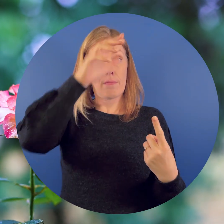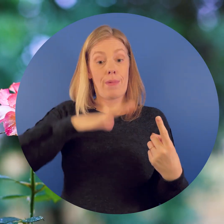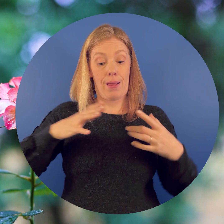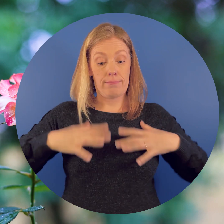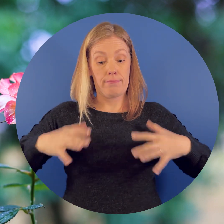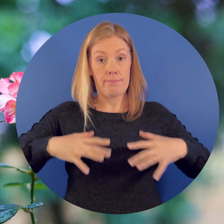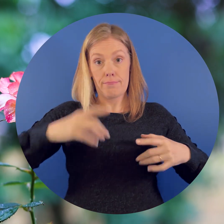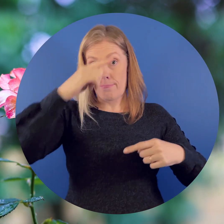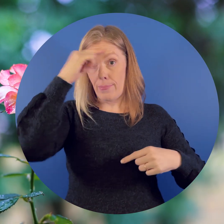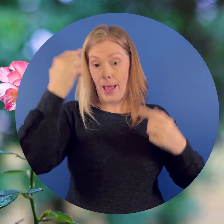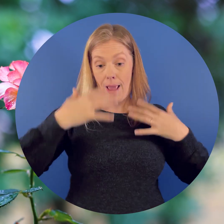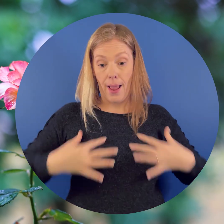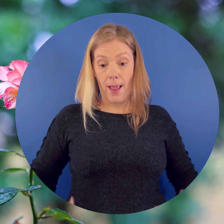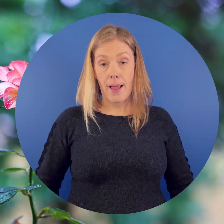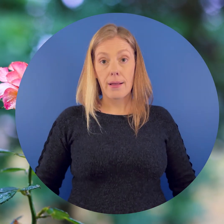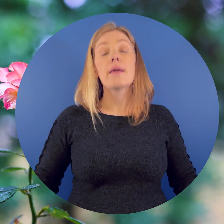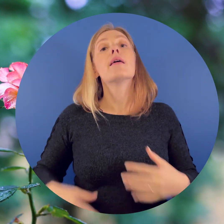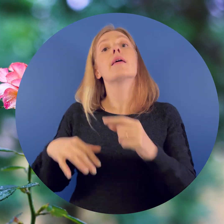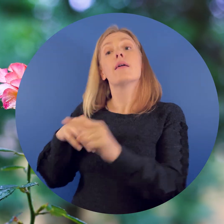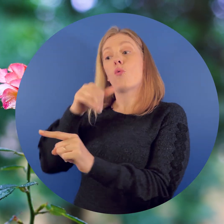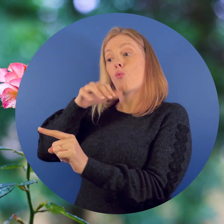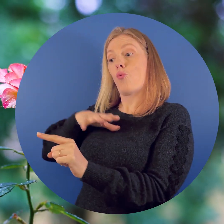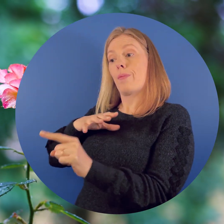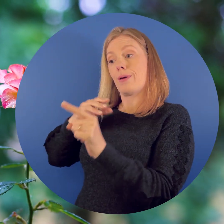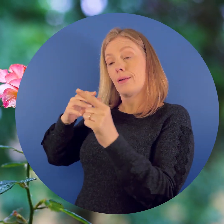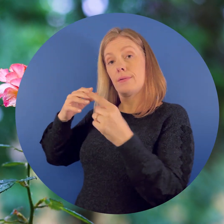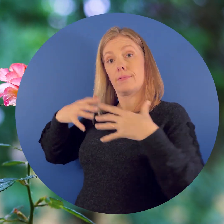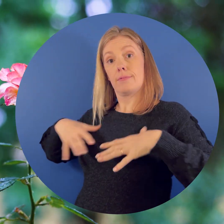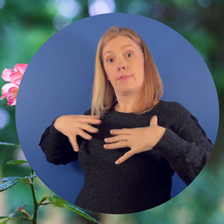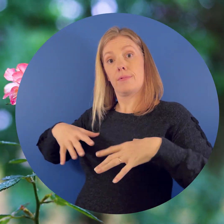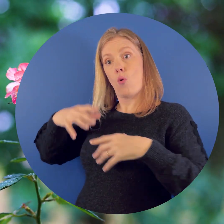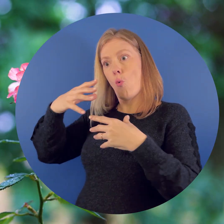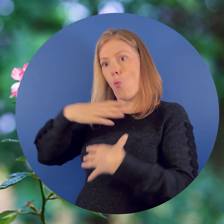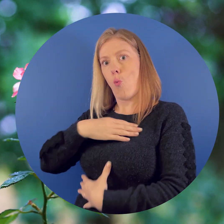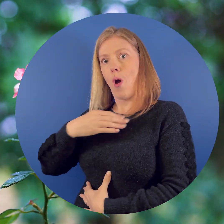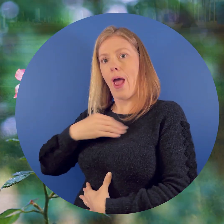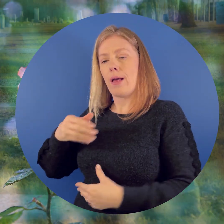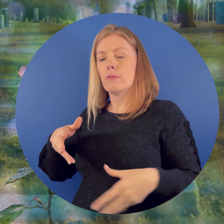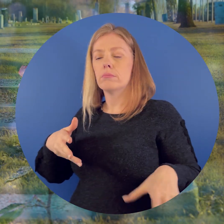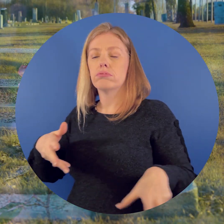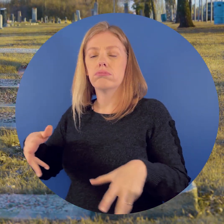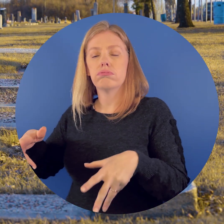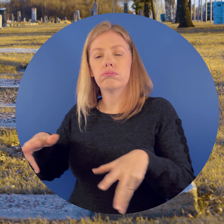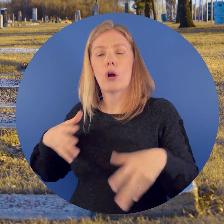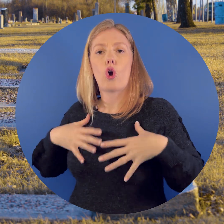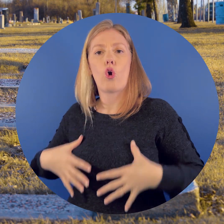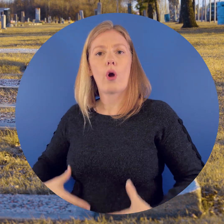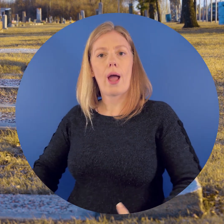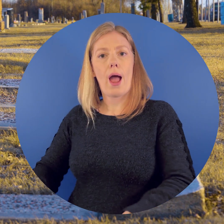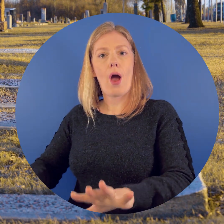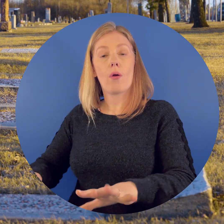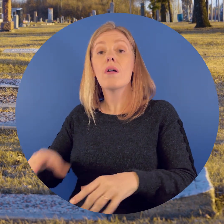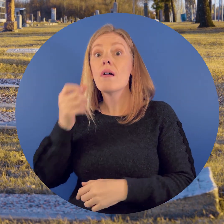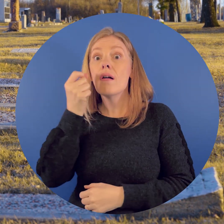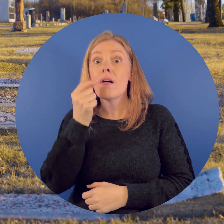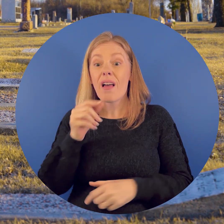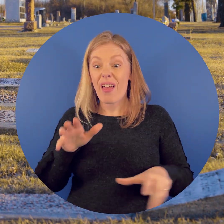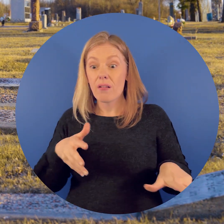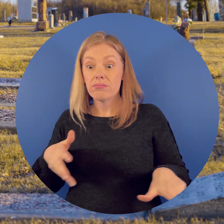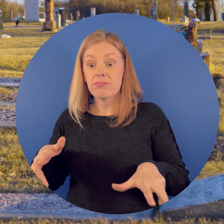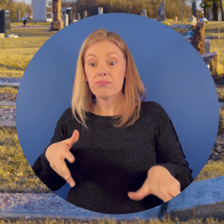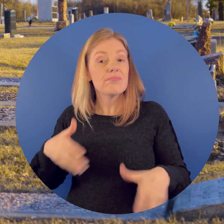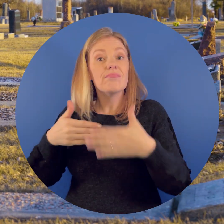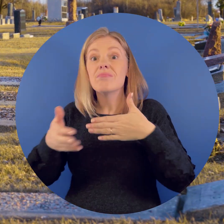in all white, a flowy white gown blowing in the wind, even when there is no wind. Yikes.